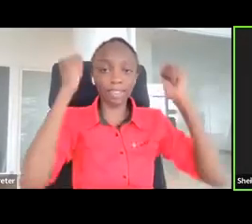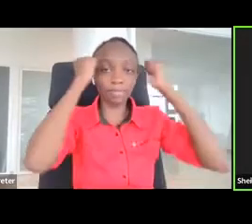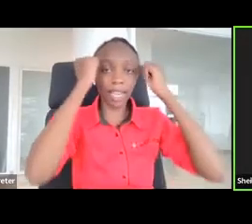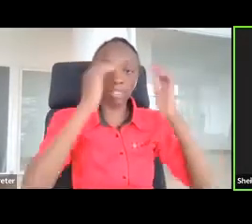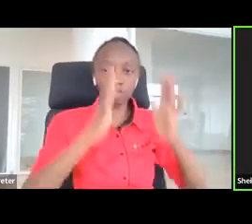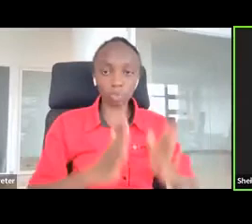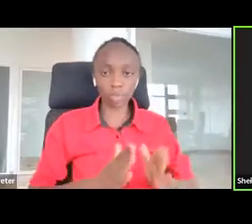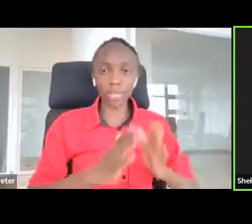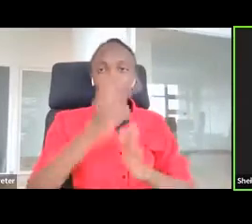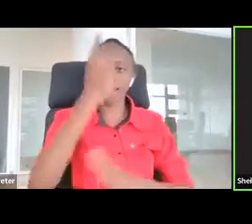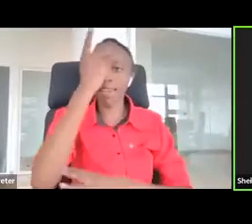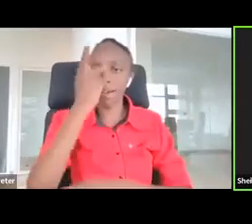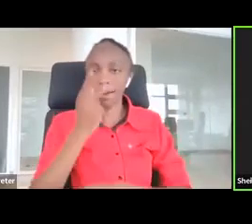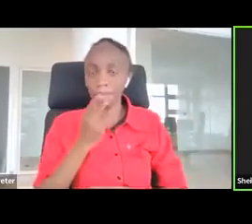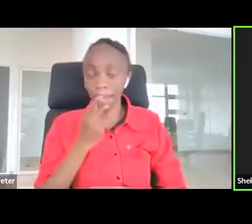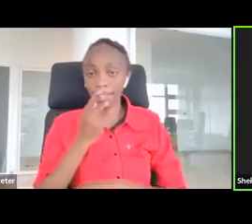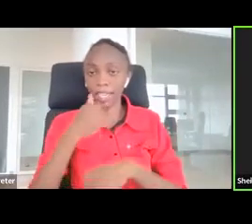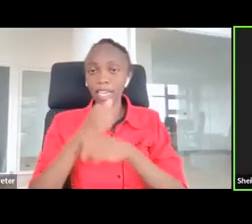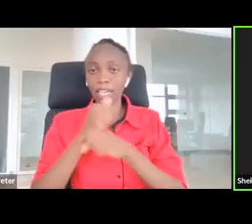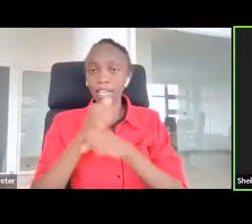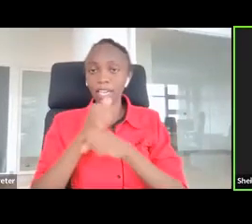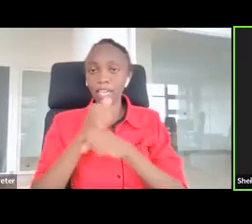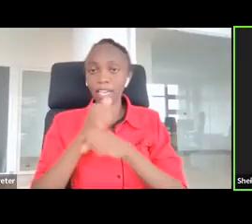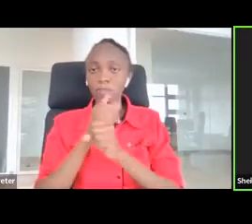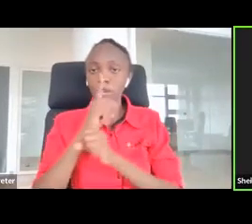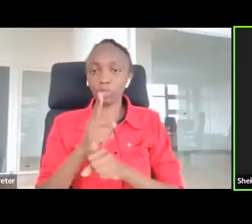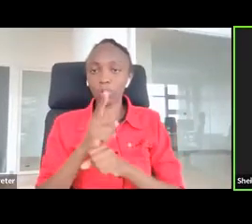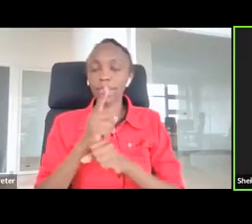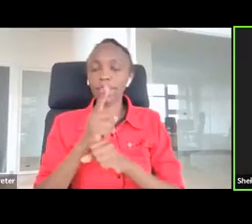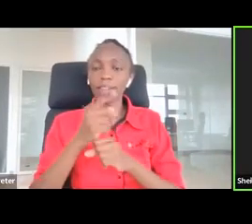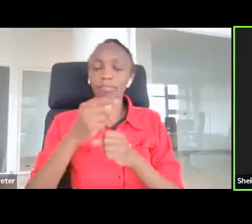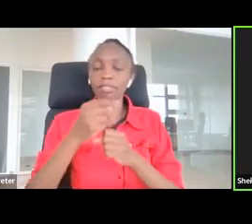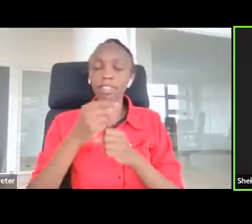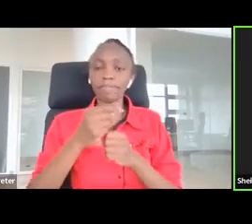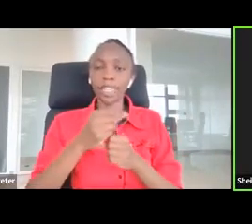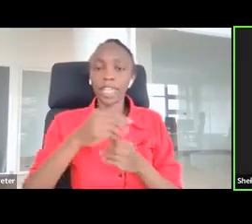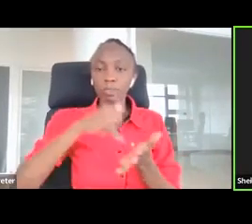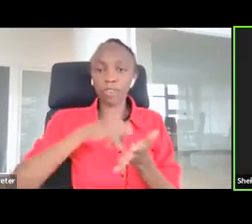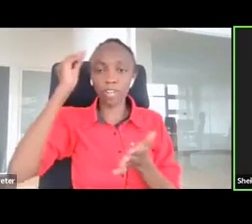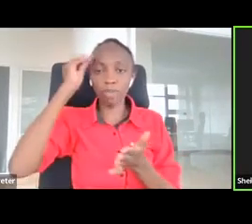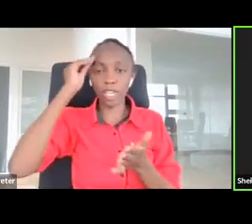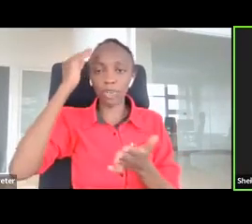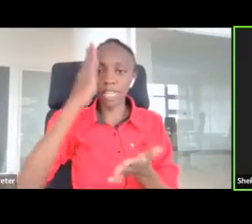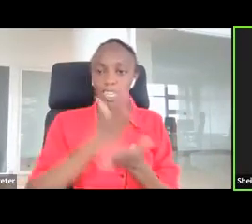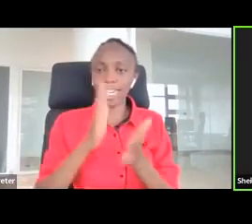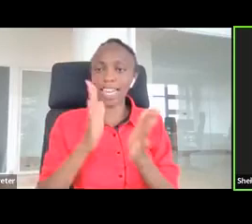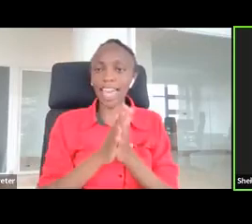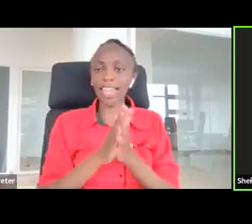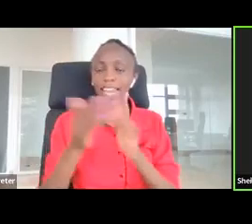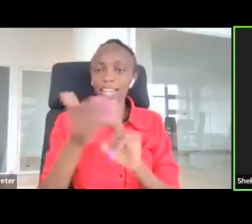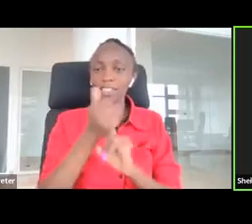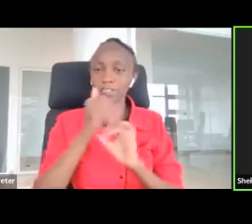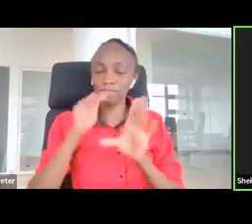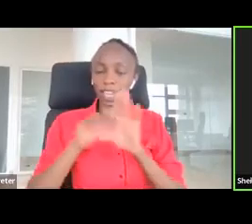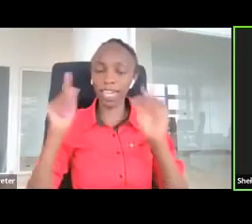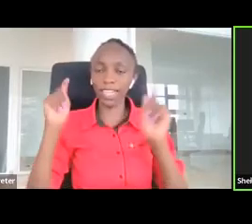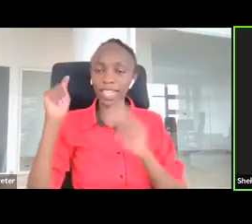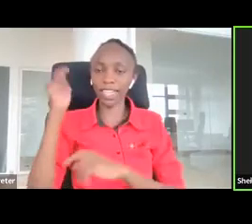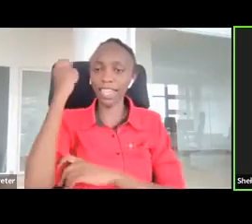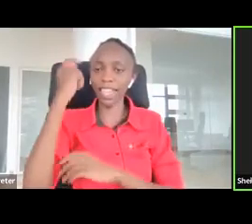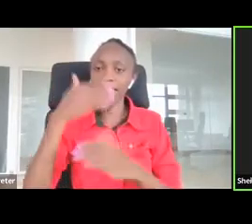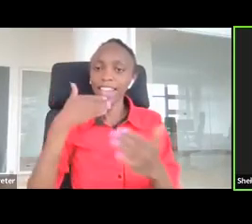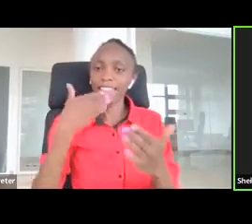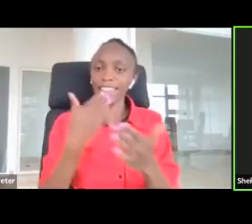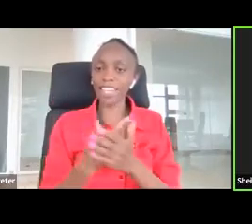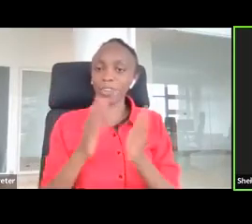our parents, to make inclusive education real and practicable in Kenya. Thank you so much, and